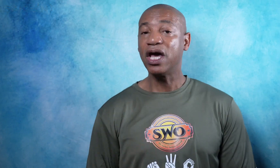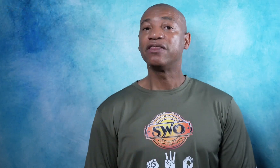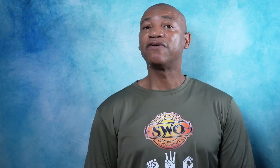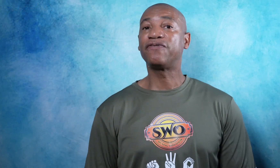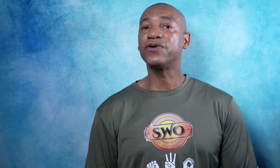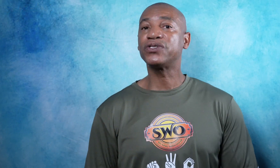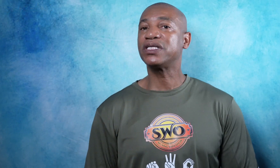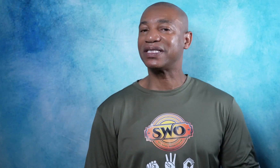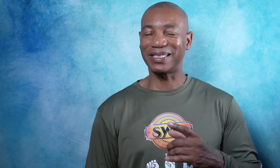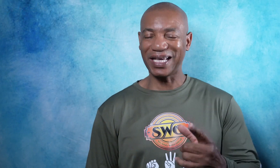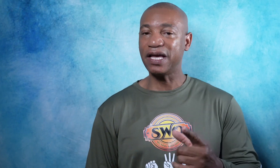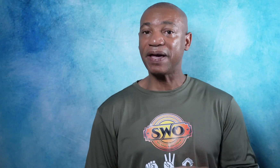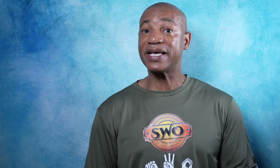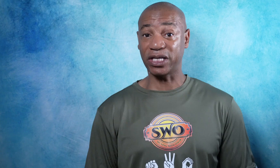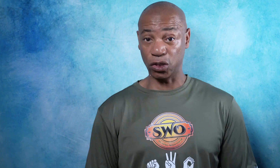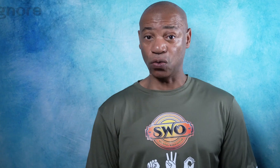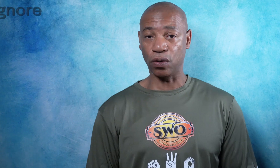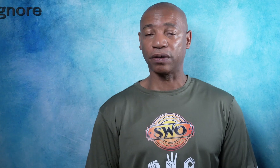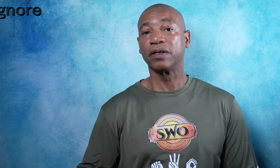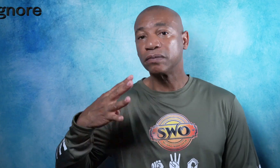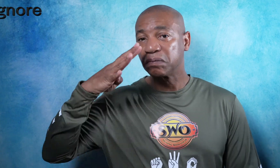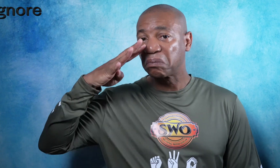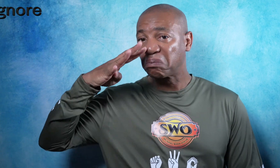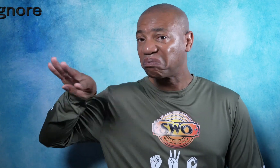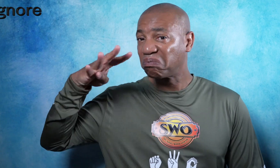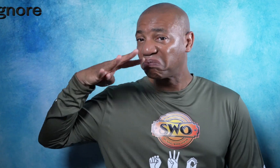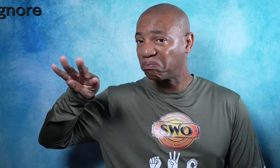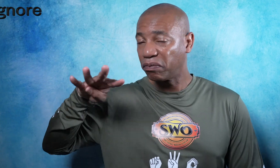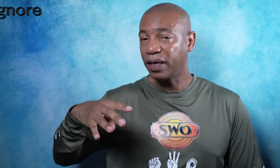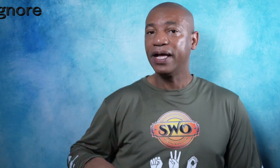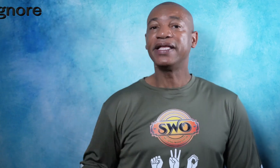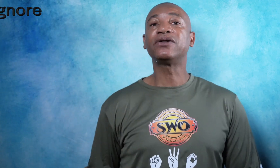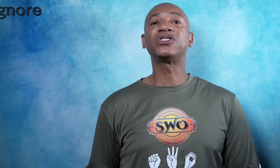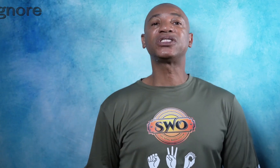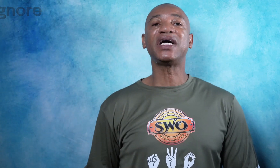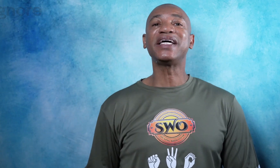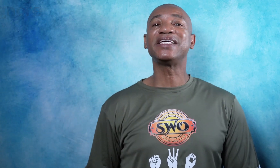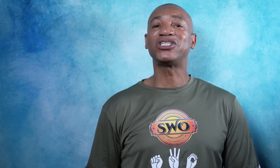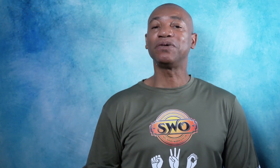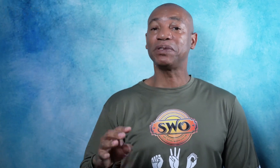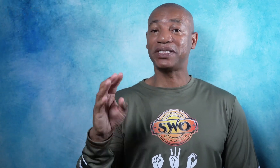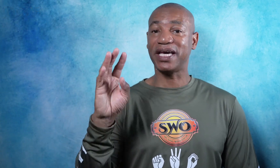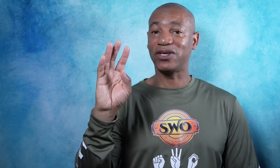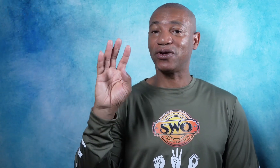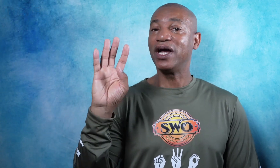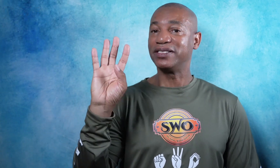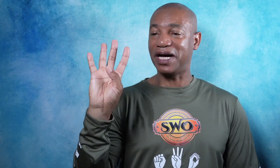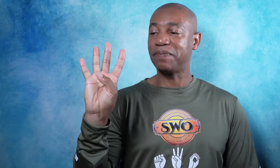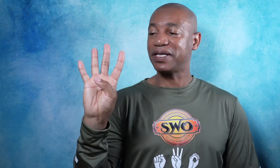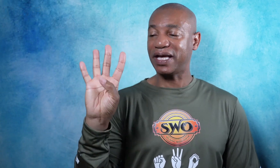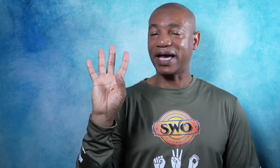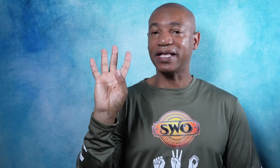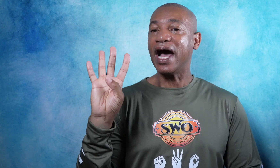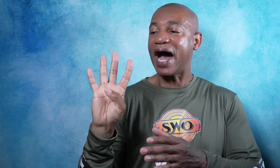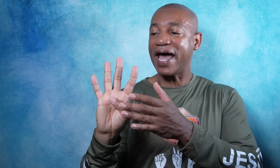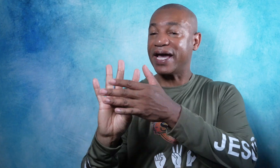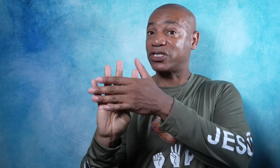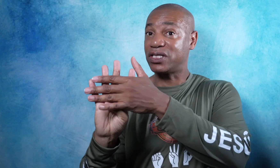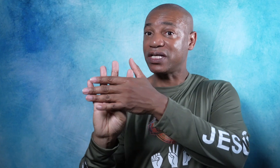The first is the same as ignore. Now to sign this, simply take your dominant hand, I extend out